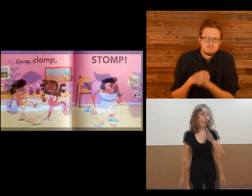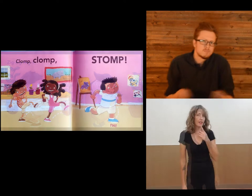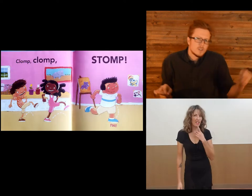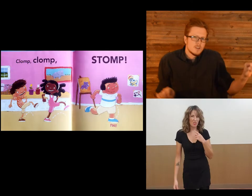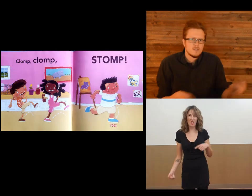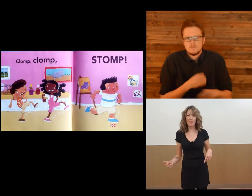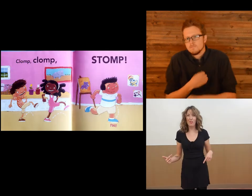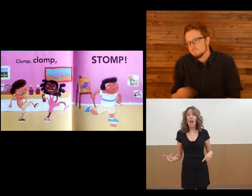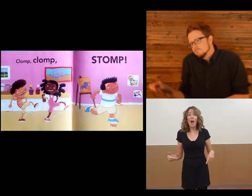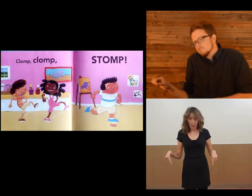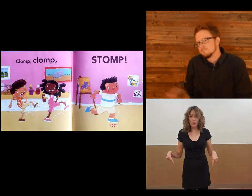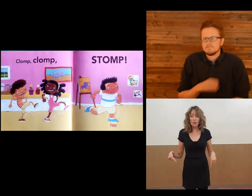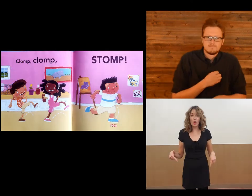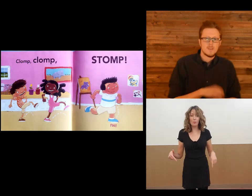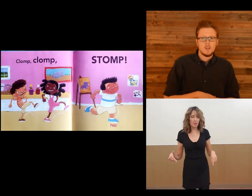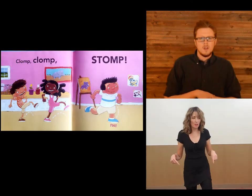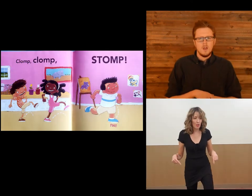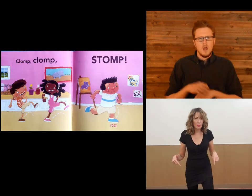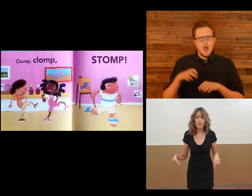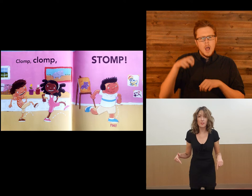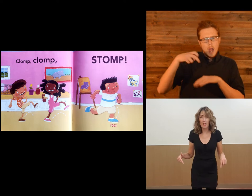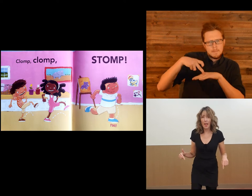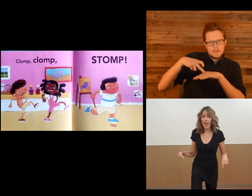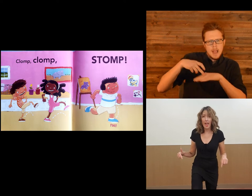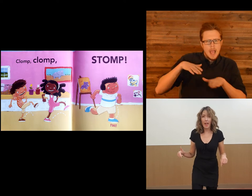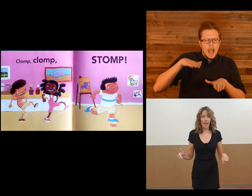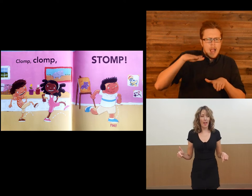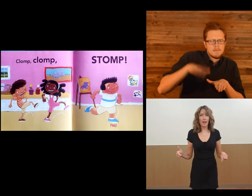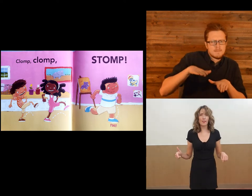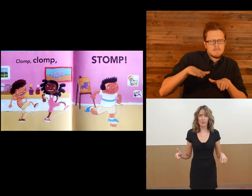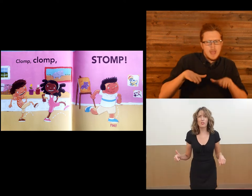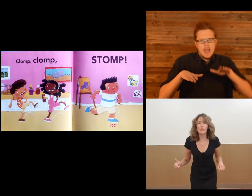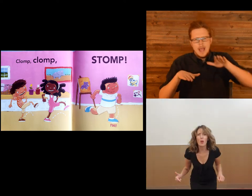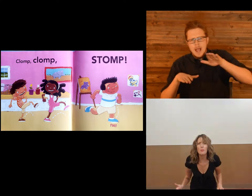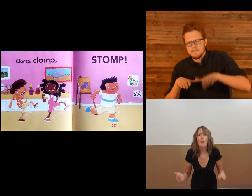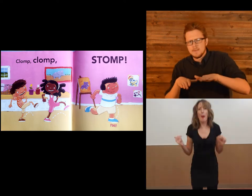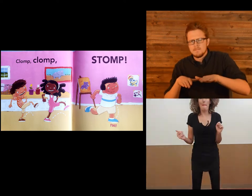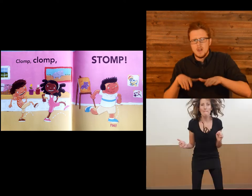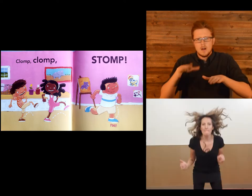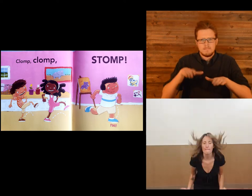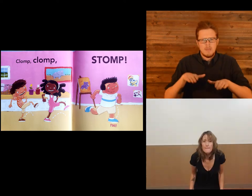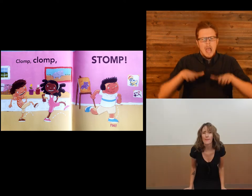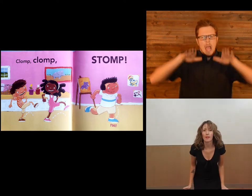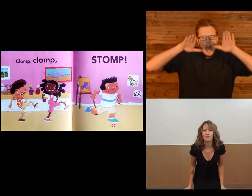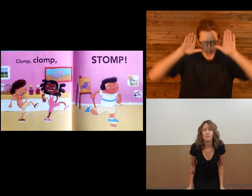Ooh. Can you give a clomp clomp and a stomp?